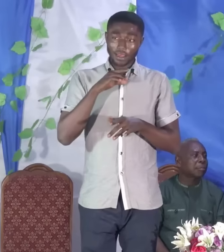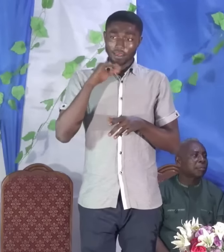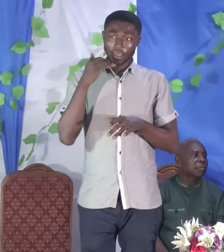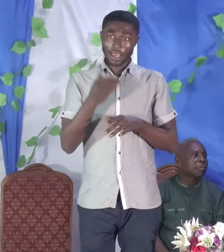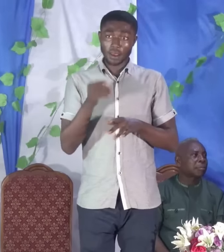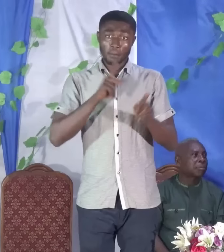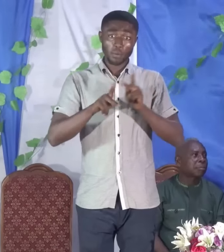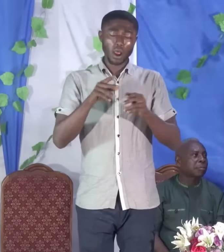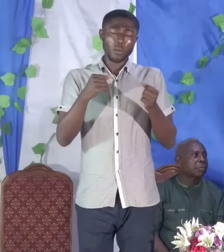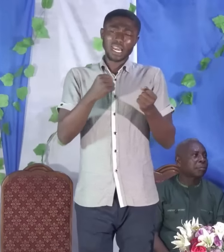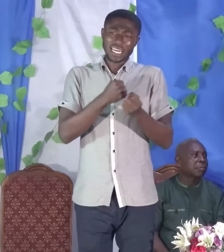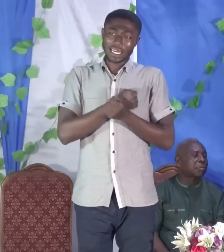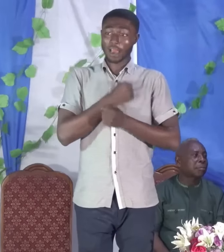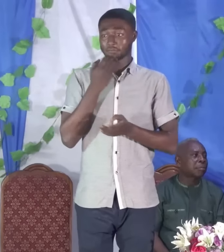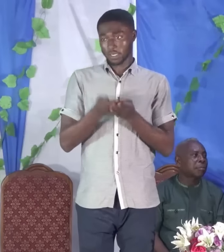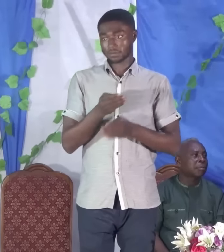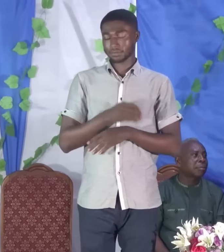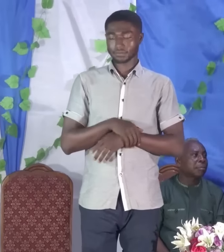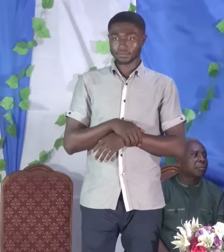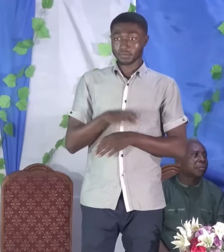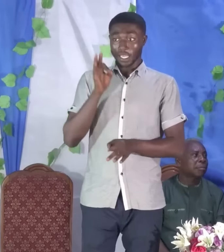se ka jamamo e ho asem e o bible mu a